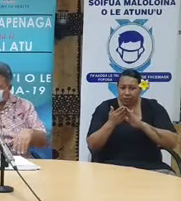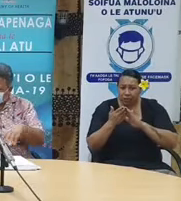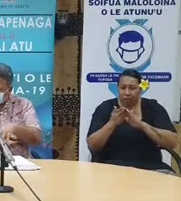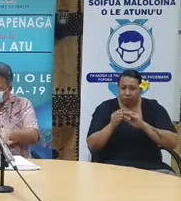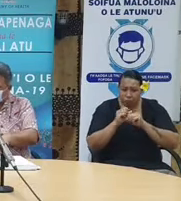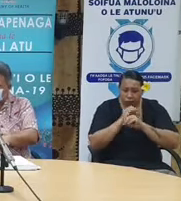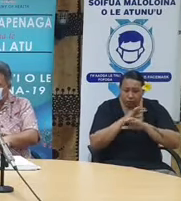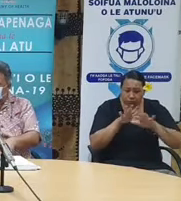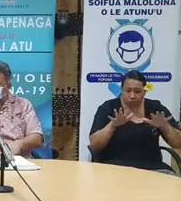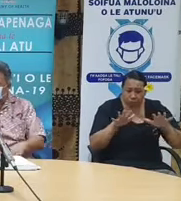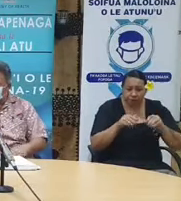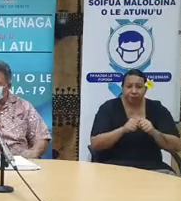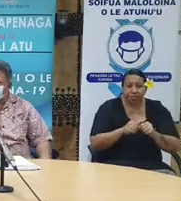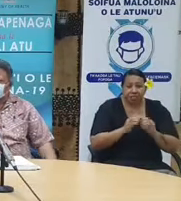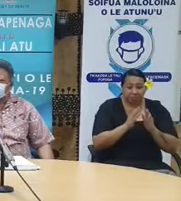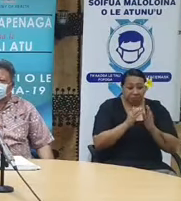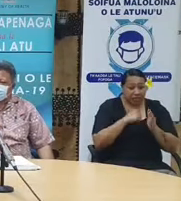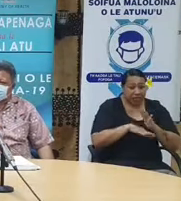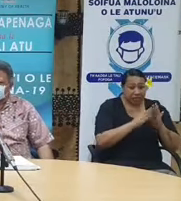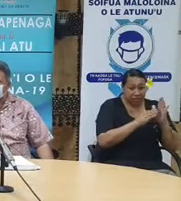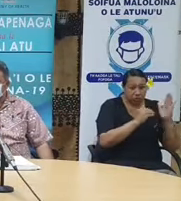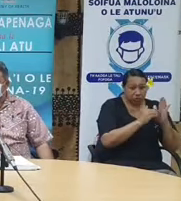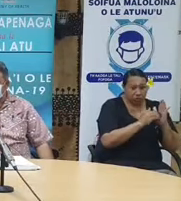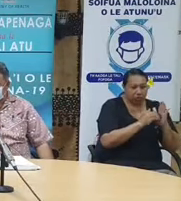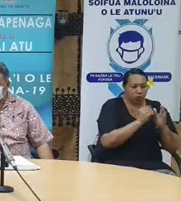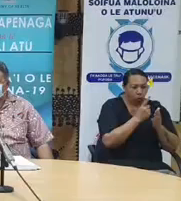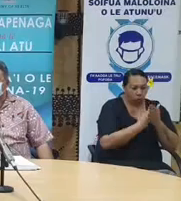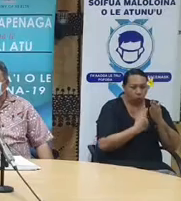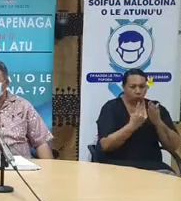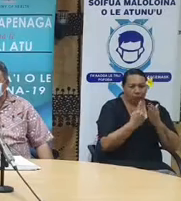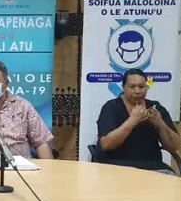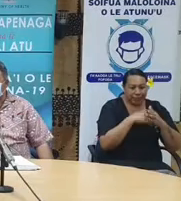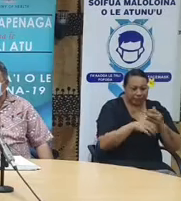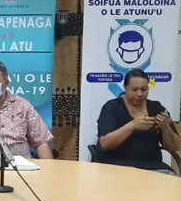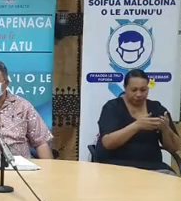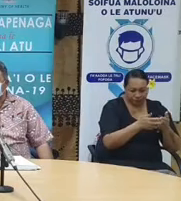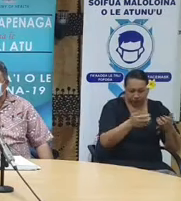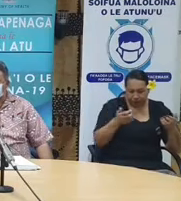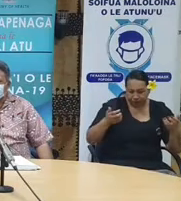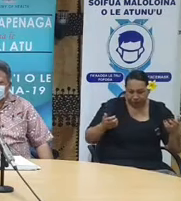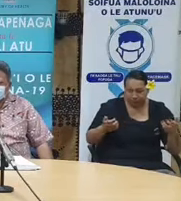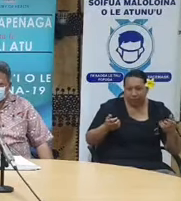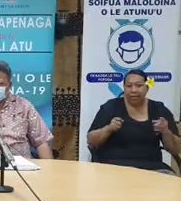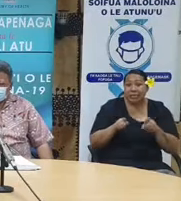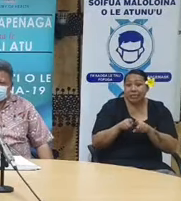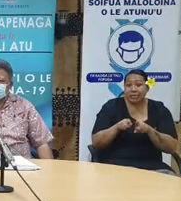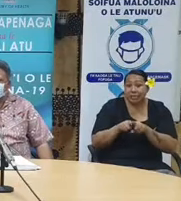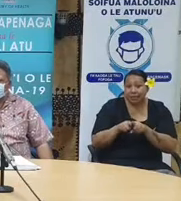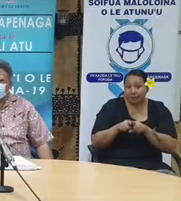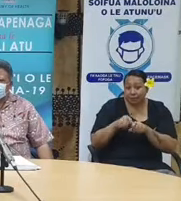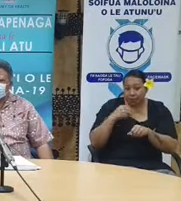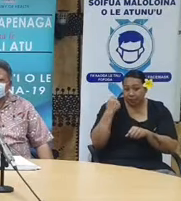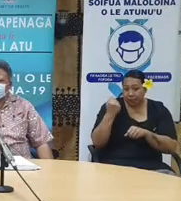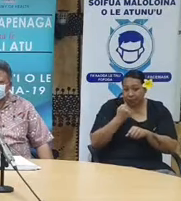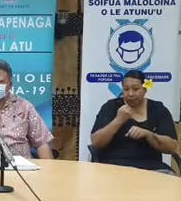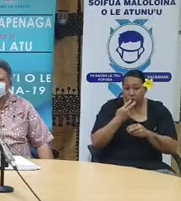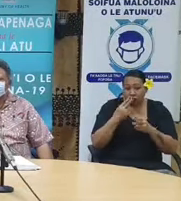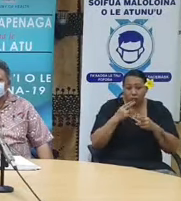the common isolation, pick up by test. The permanent, I call it. In case you have a